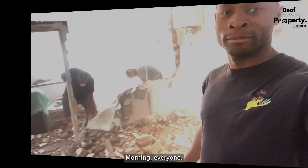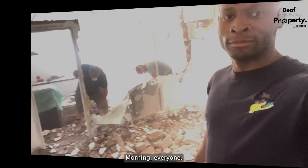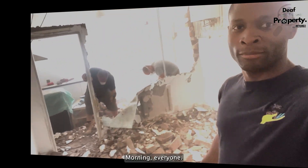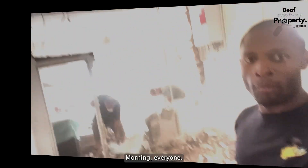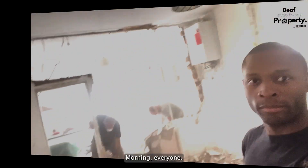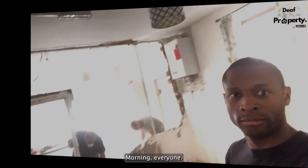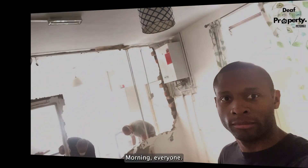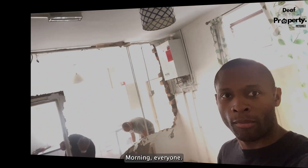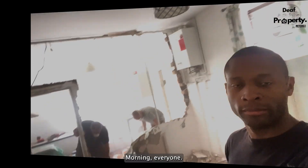Morning, everyone.